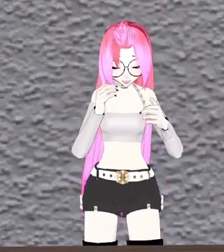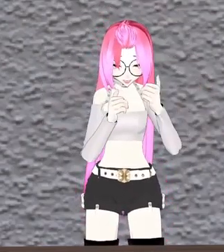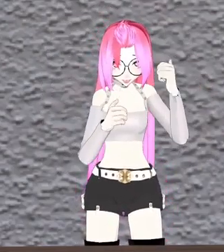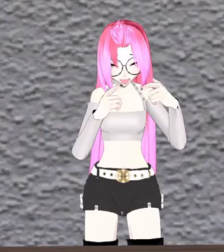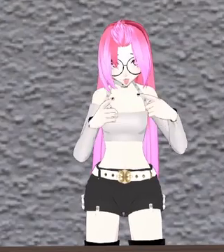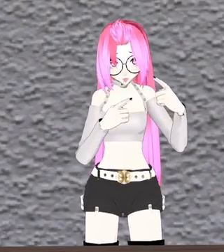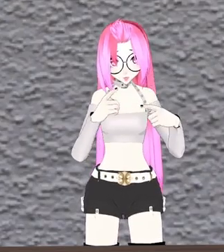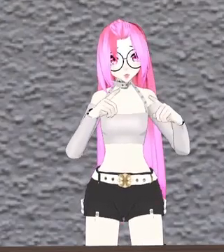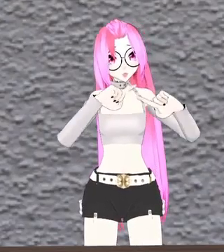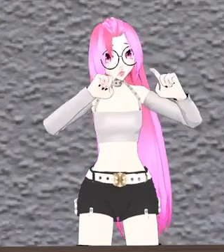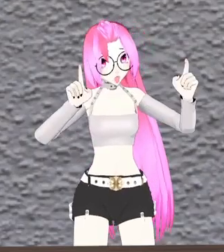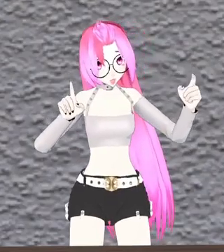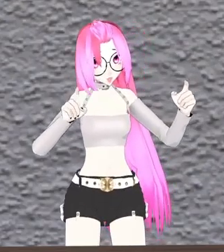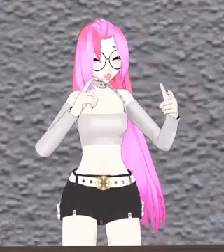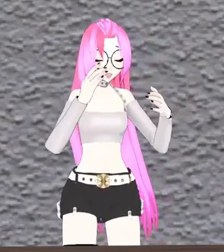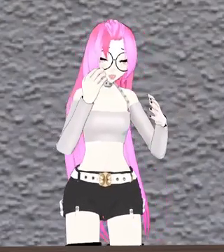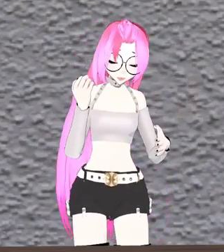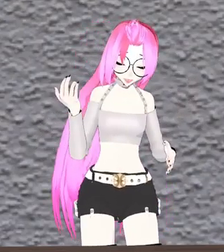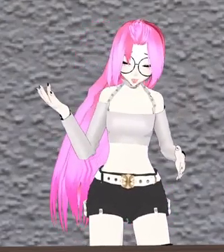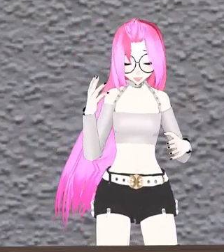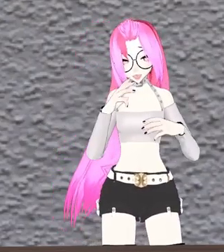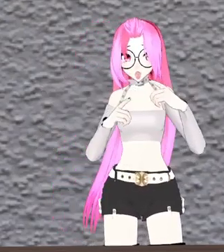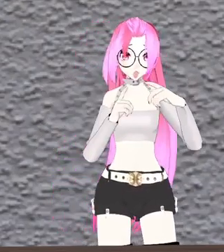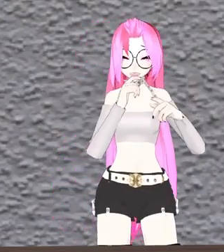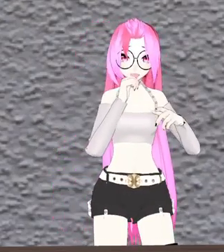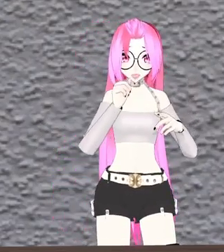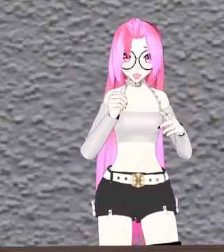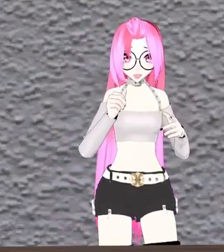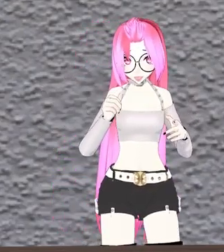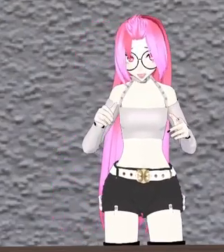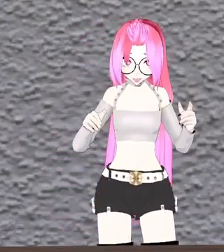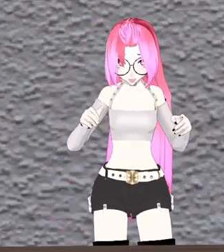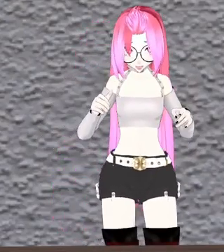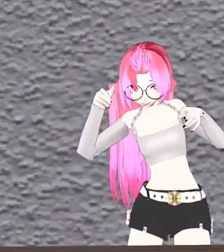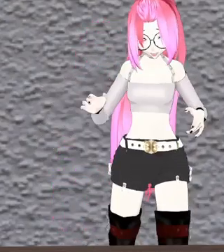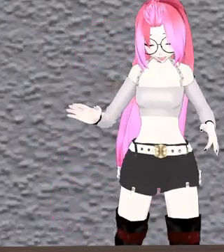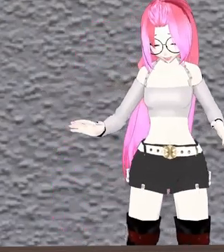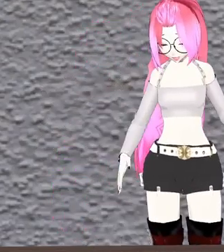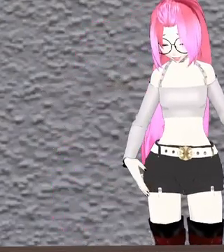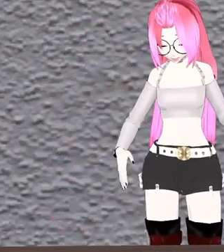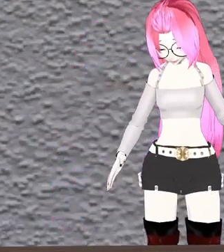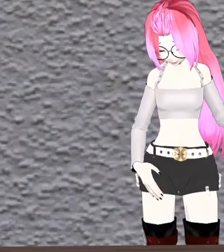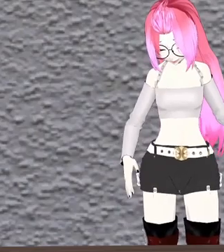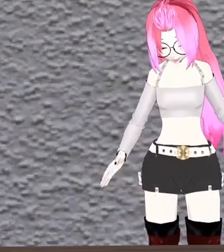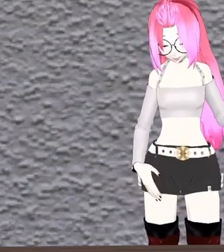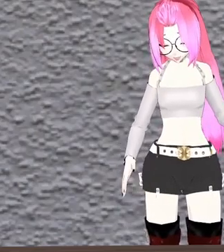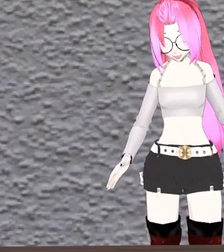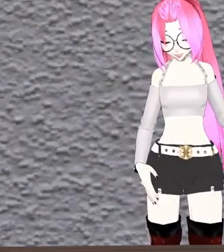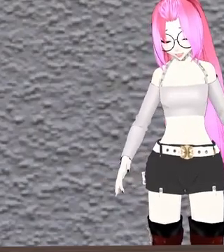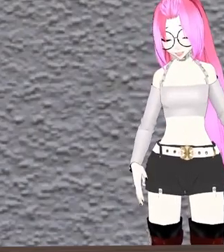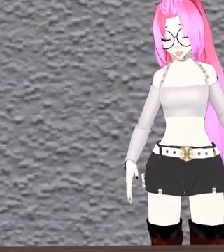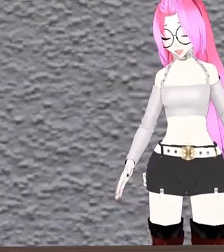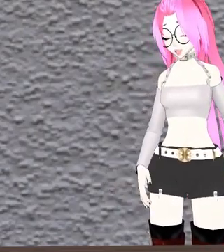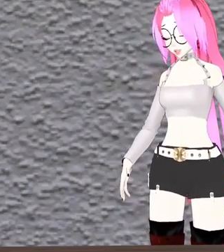be signed. But there's a few signs that are not in that area. So like dog, there's a variation where you hit your